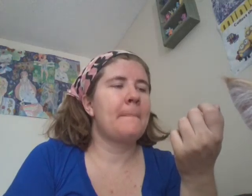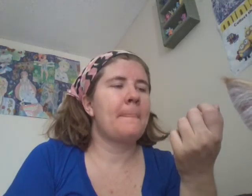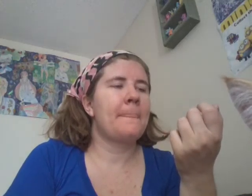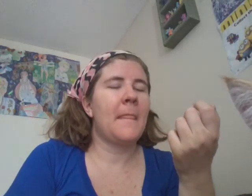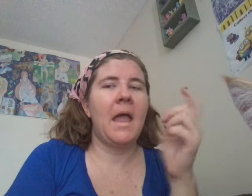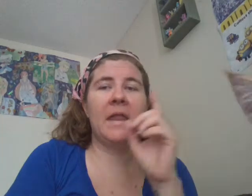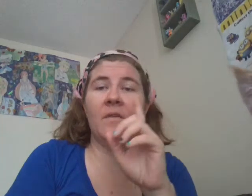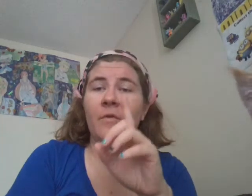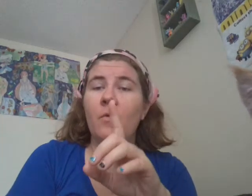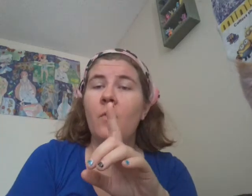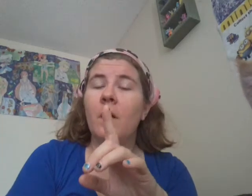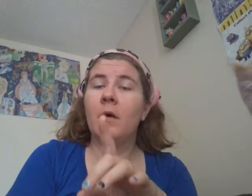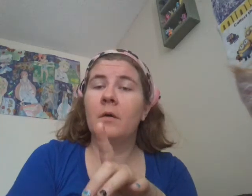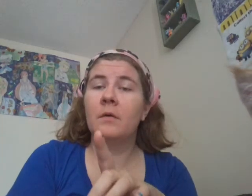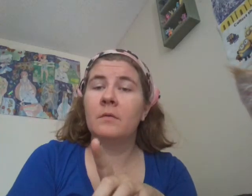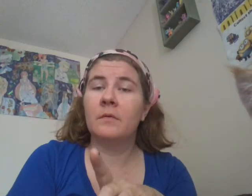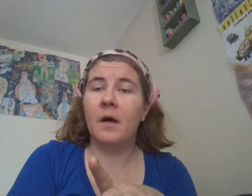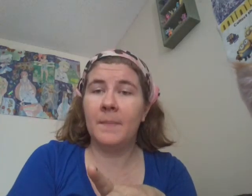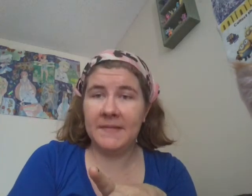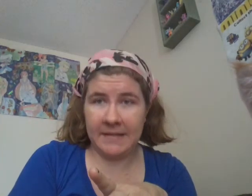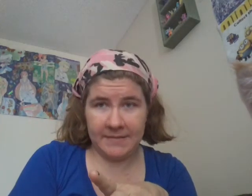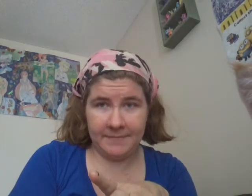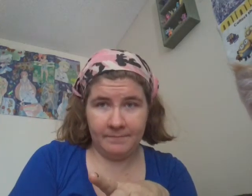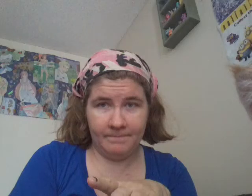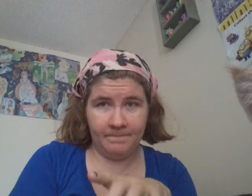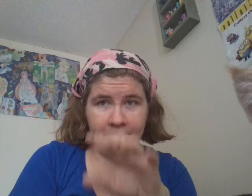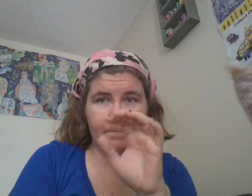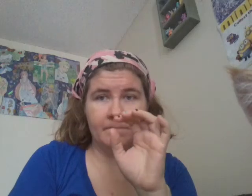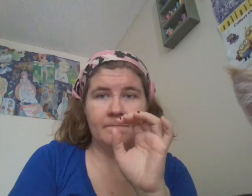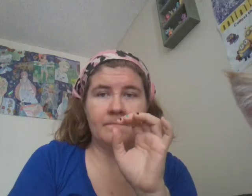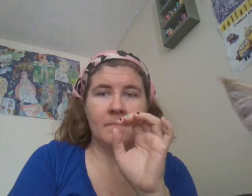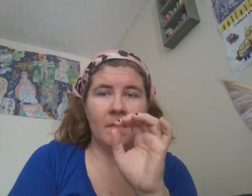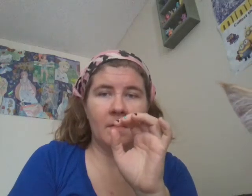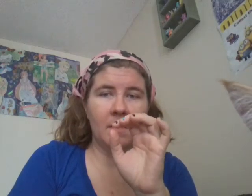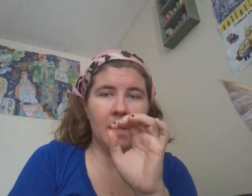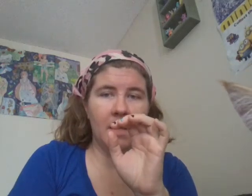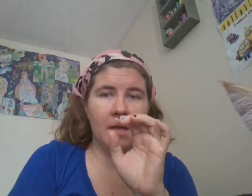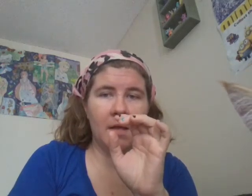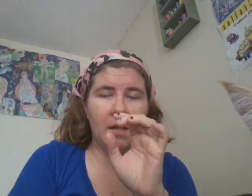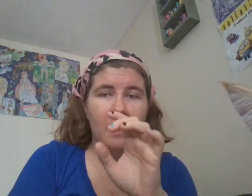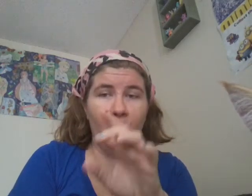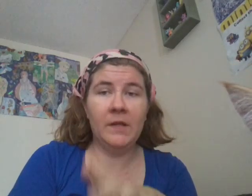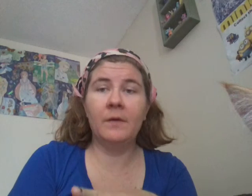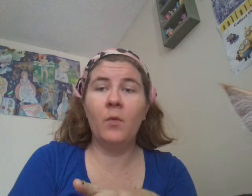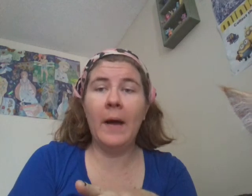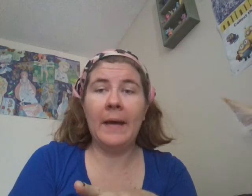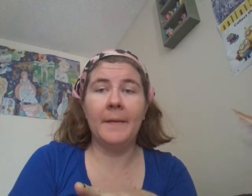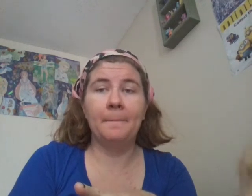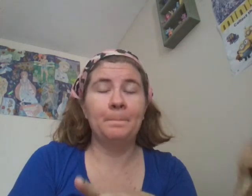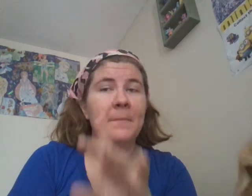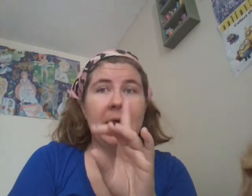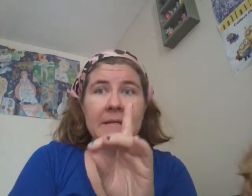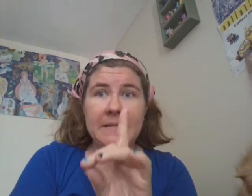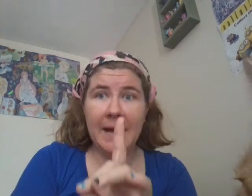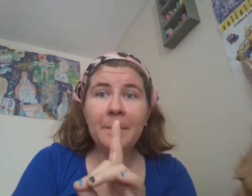And if you are upset, and we look away, it is not